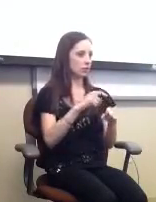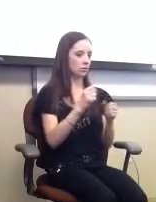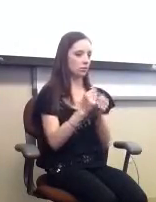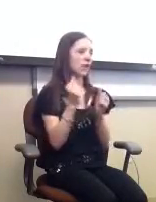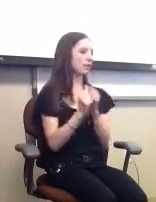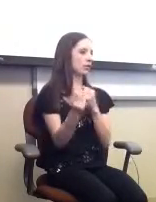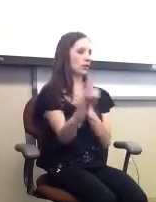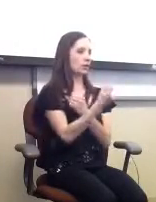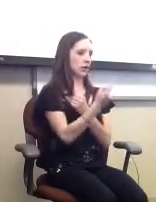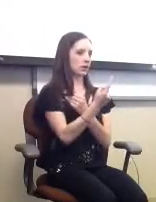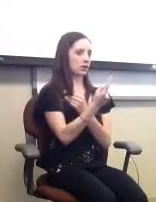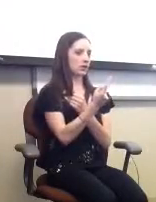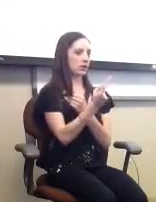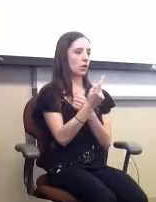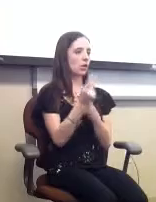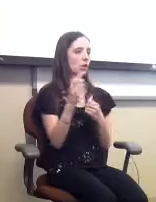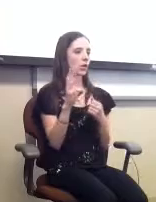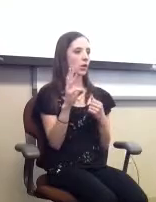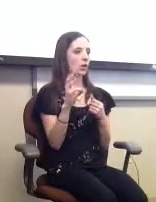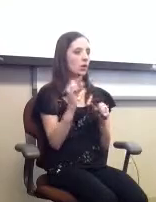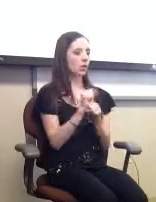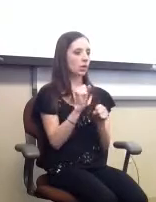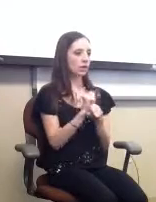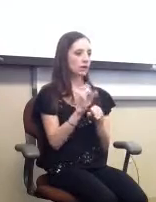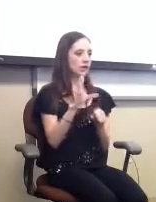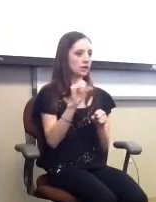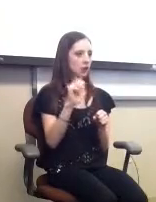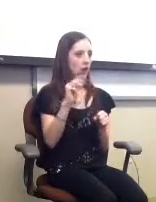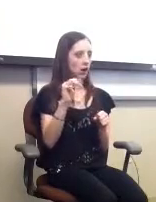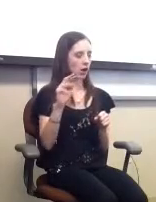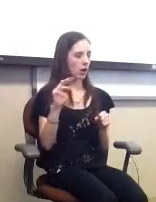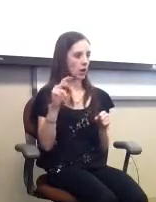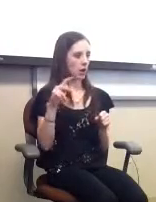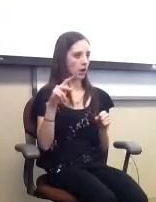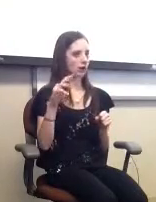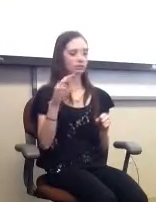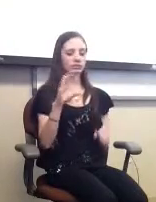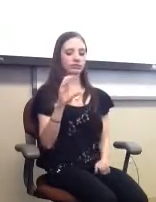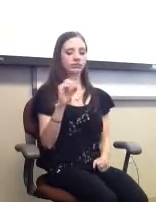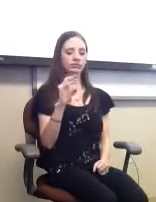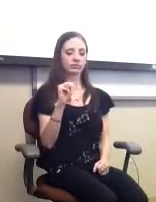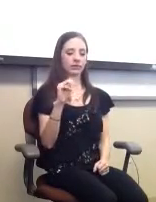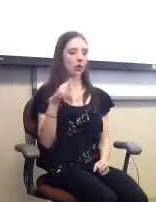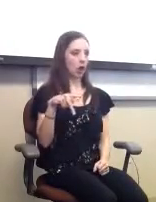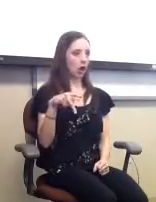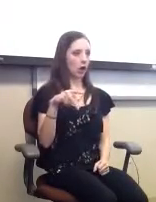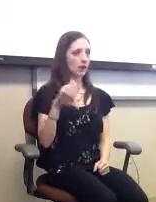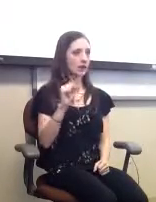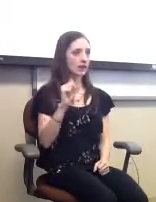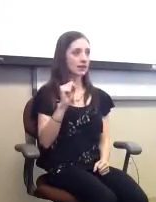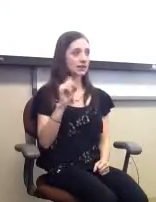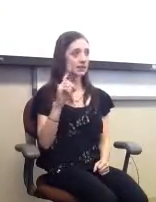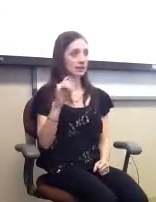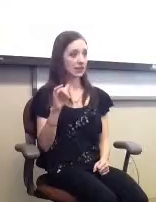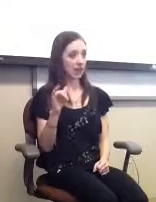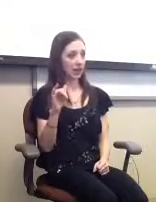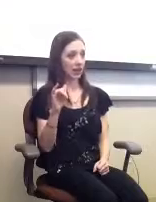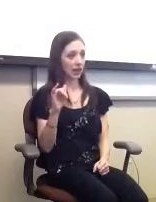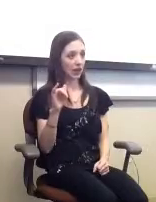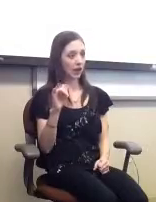Workers' comp, SSI, SSDI, TANF, general assistance, and other long-term disability